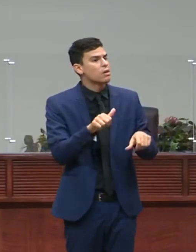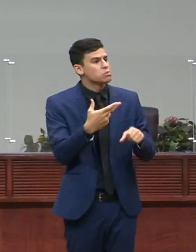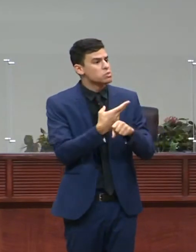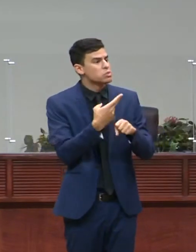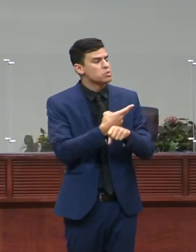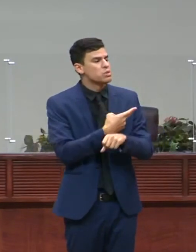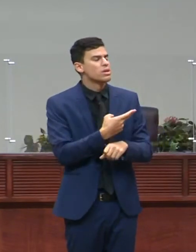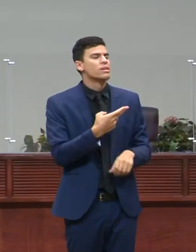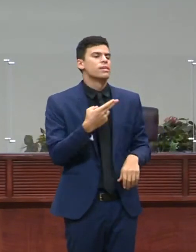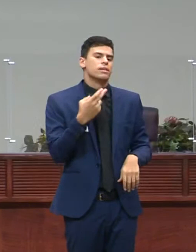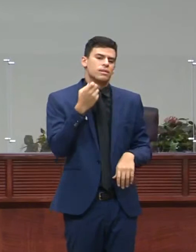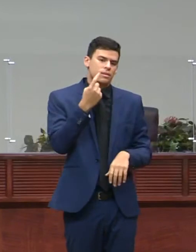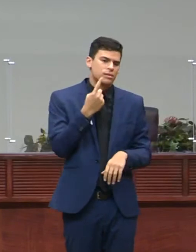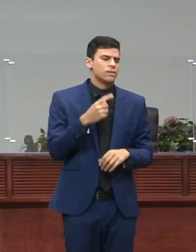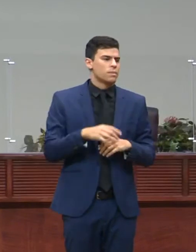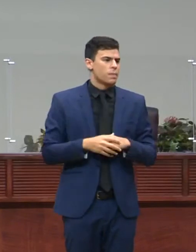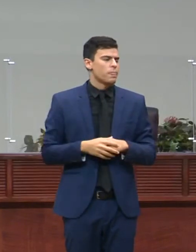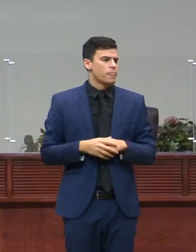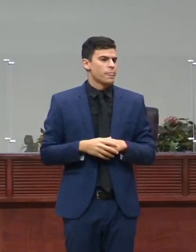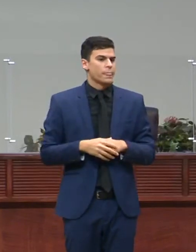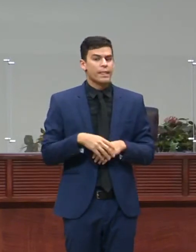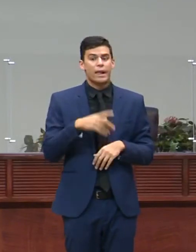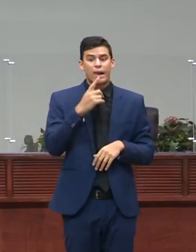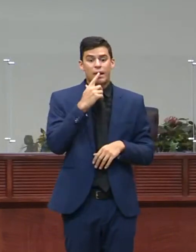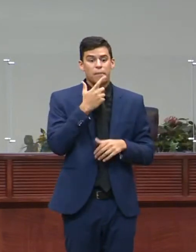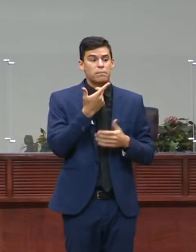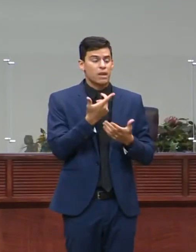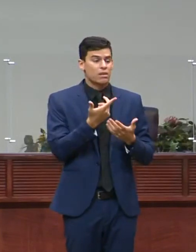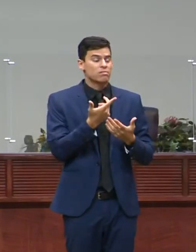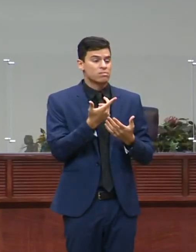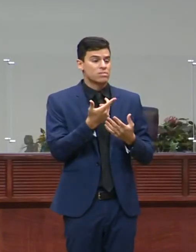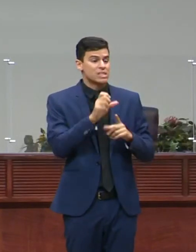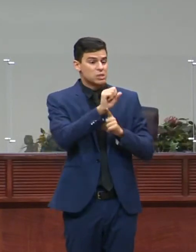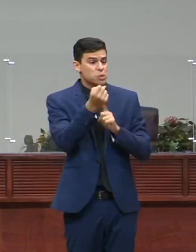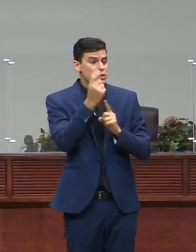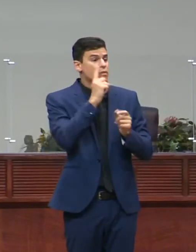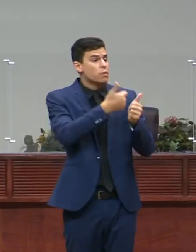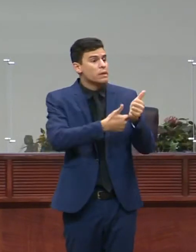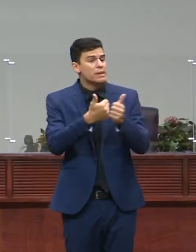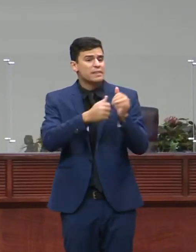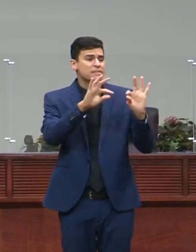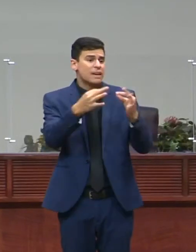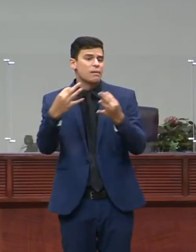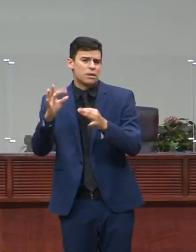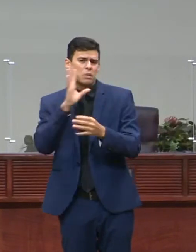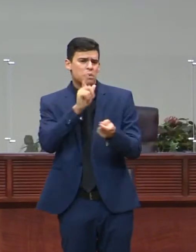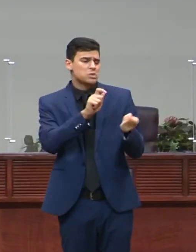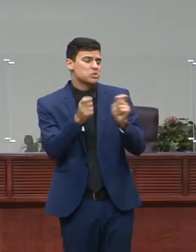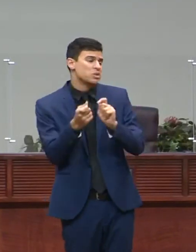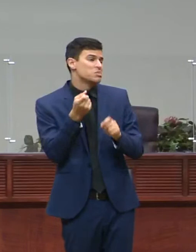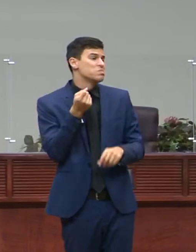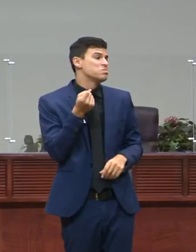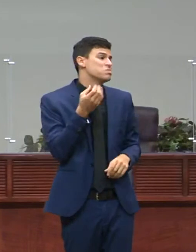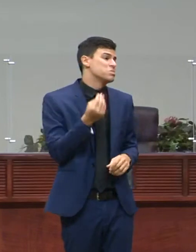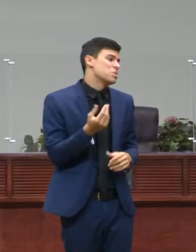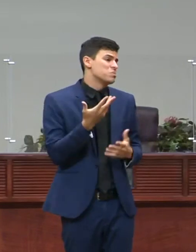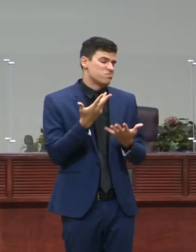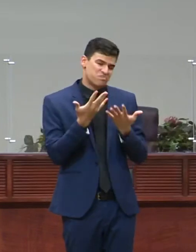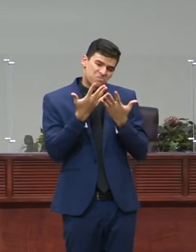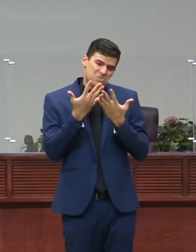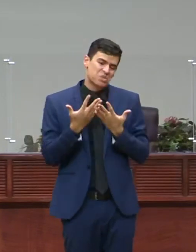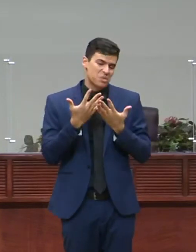experience or the condition of each family may change as well. So this is, fortunately, this is something that may evolve